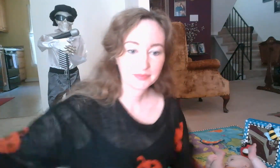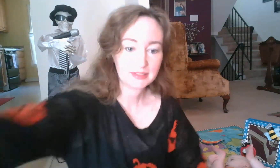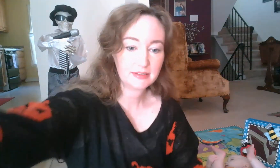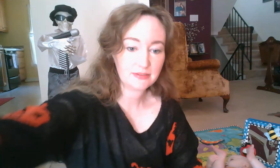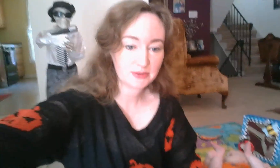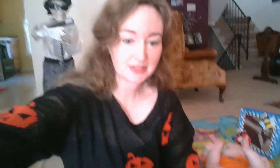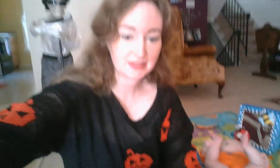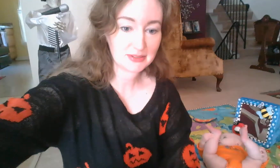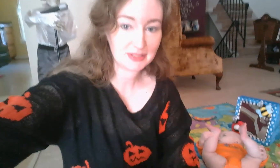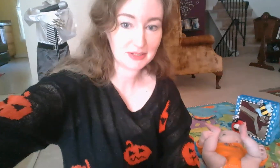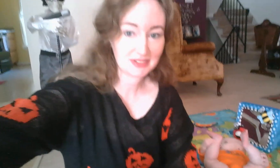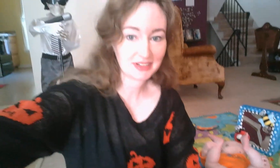See if folks can see you.